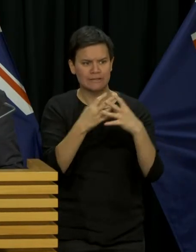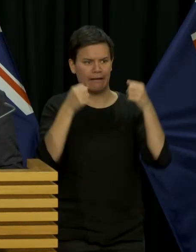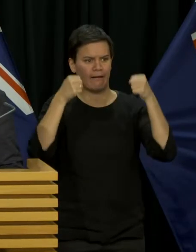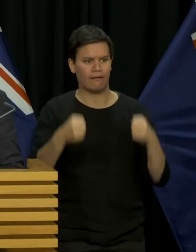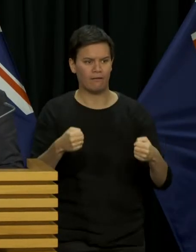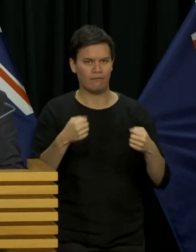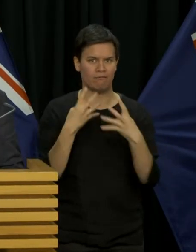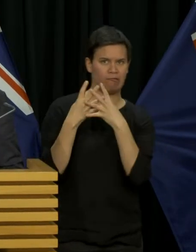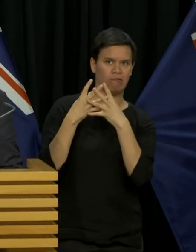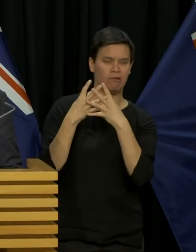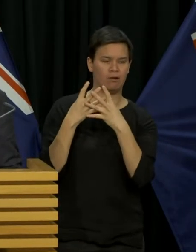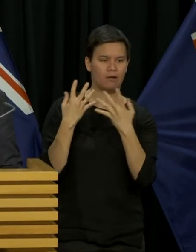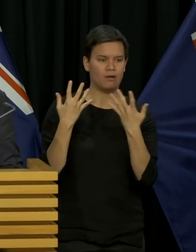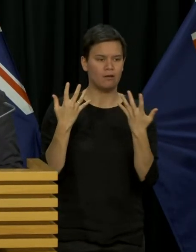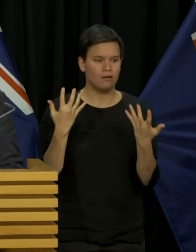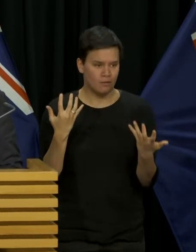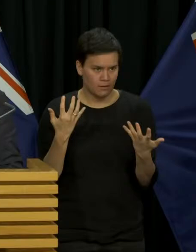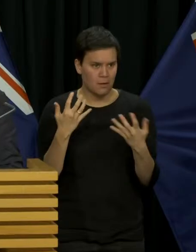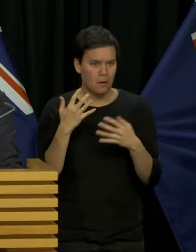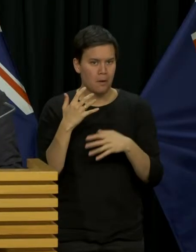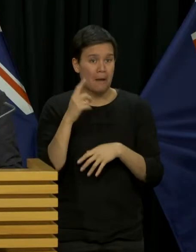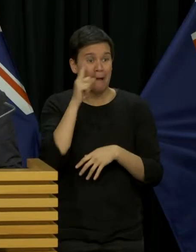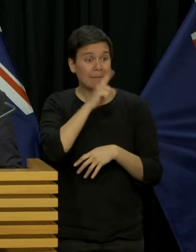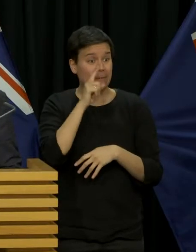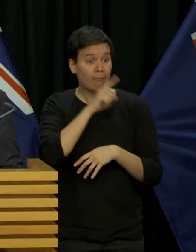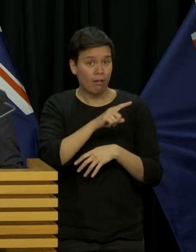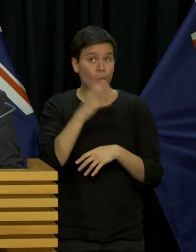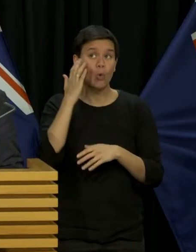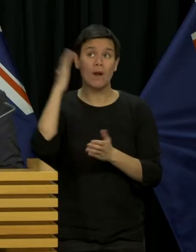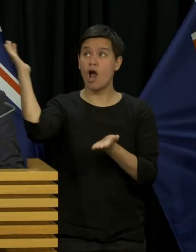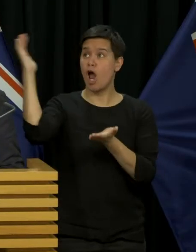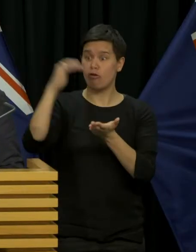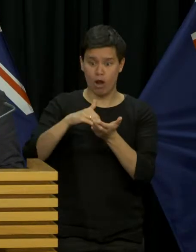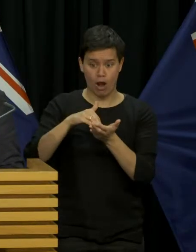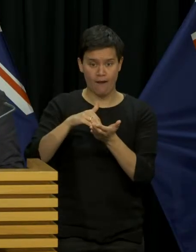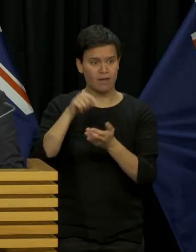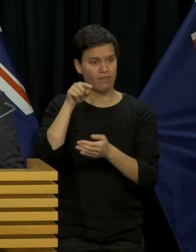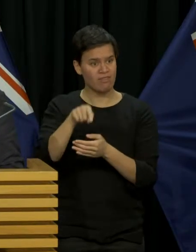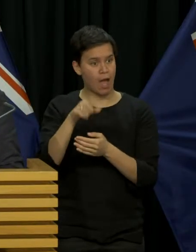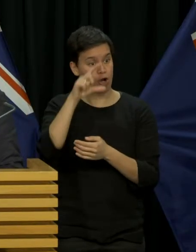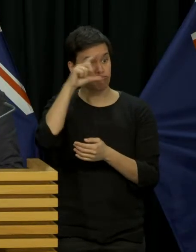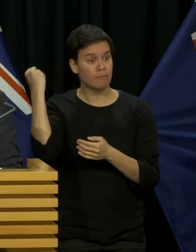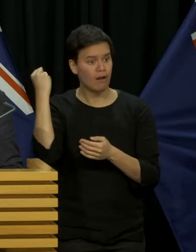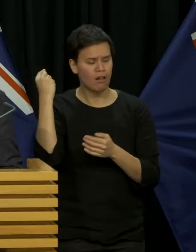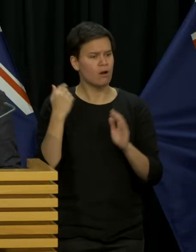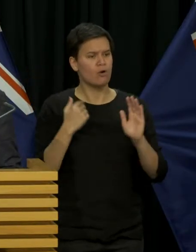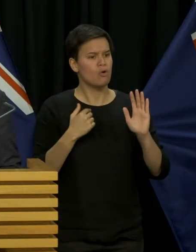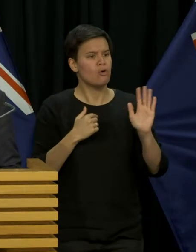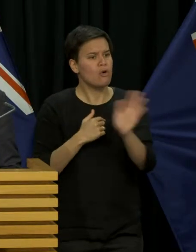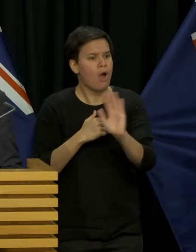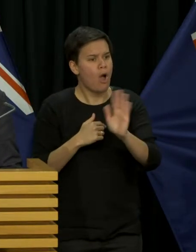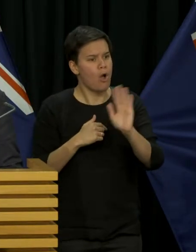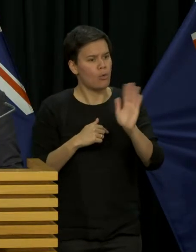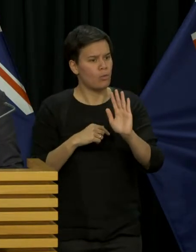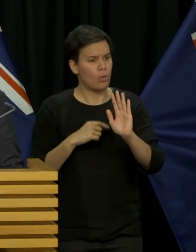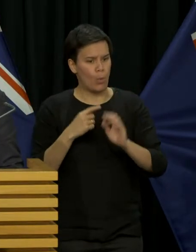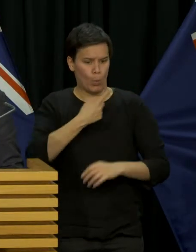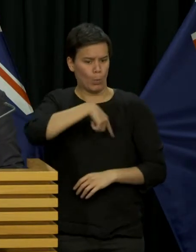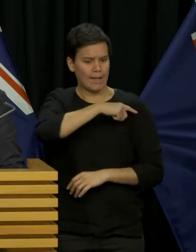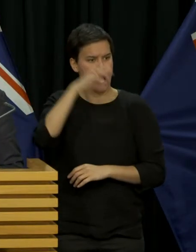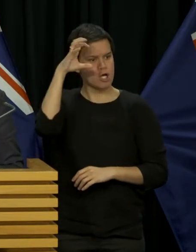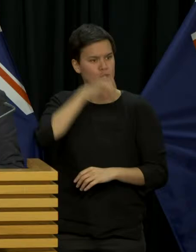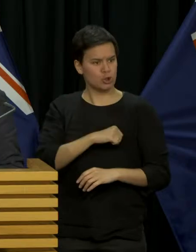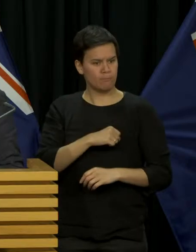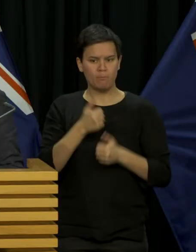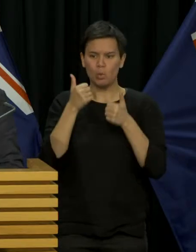at them, people have not broken any laws. They are New Zealanders coming home, and we have to work on the presumption that they're going to follow the rules and do the right thing.